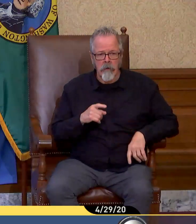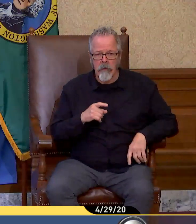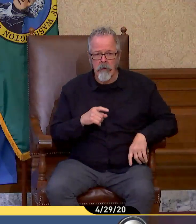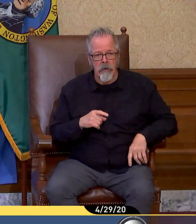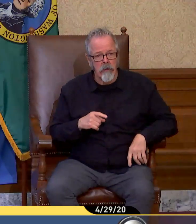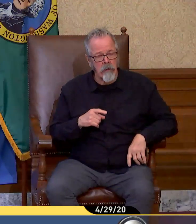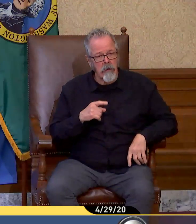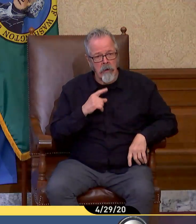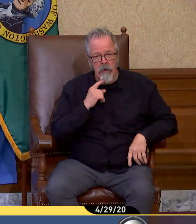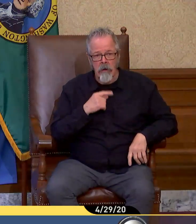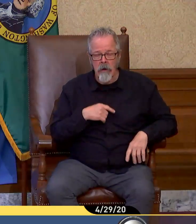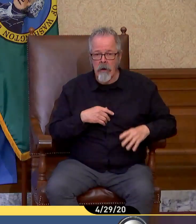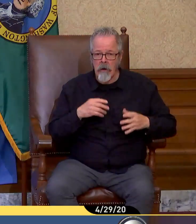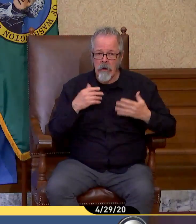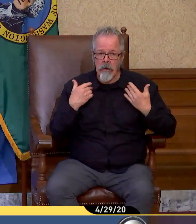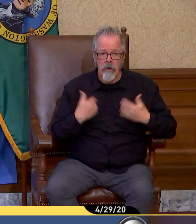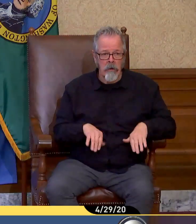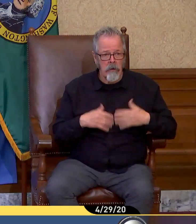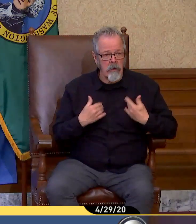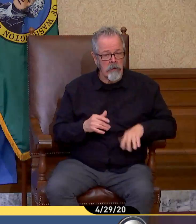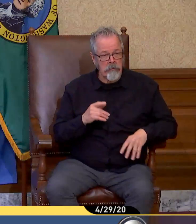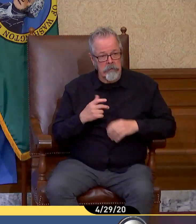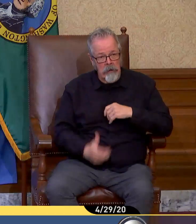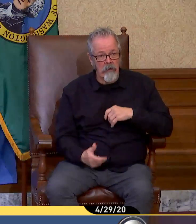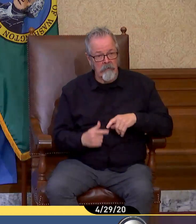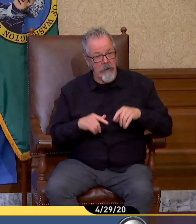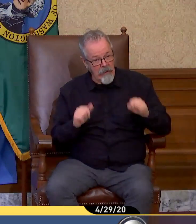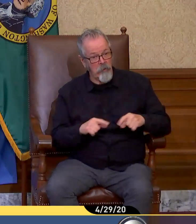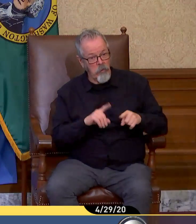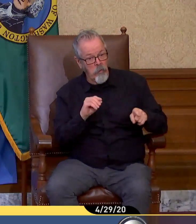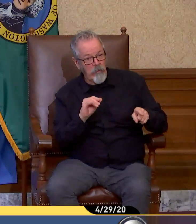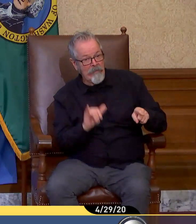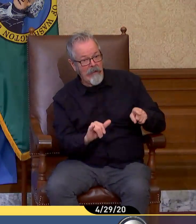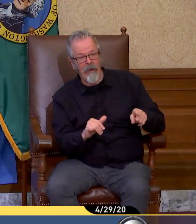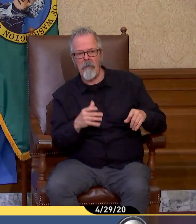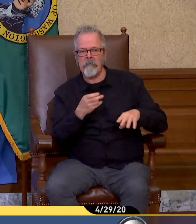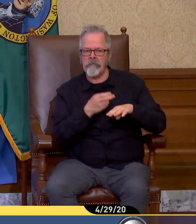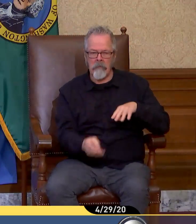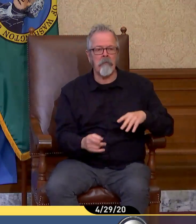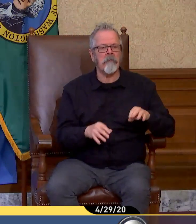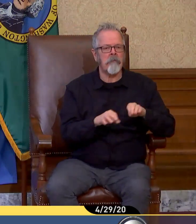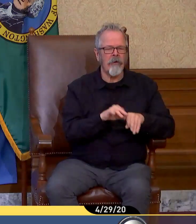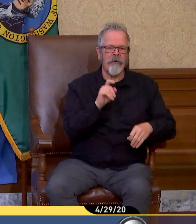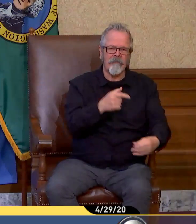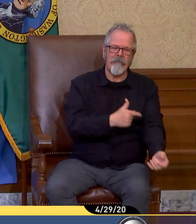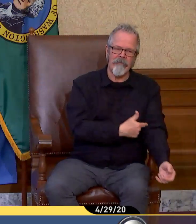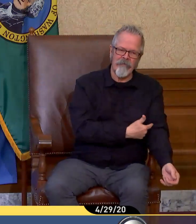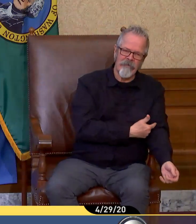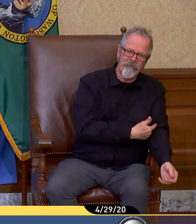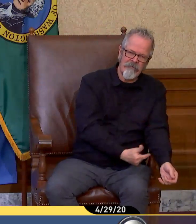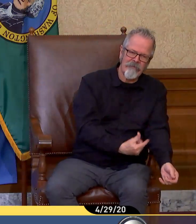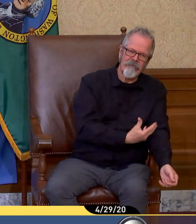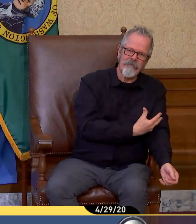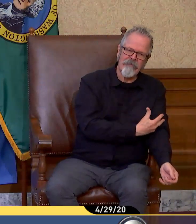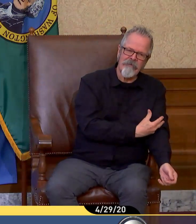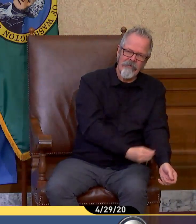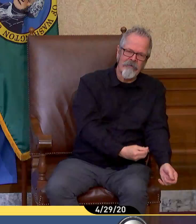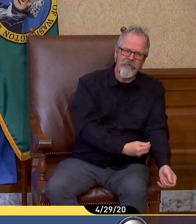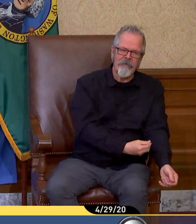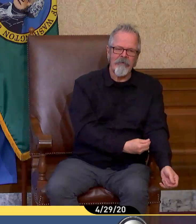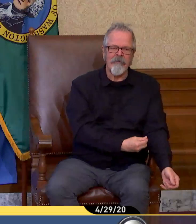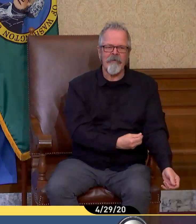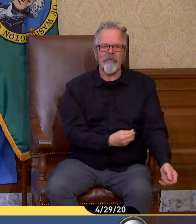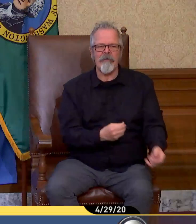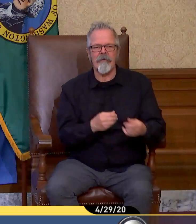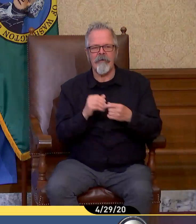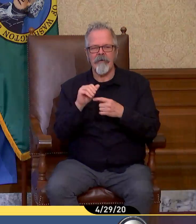doing antibody testing, using serology testing, and that's going on now in Seattle, where